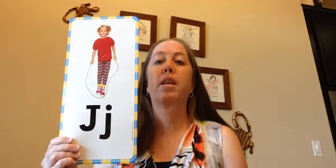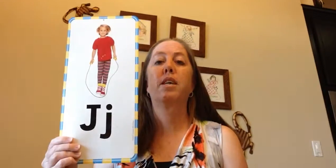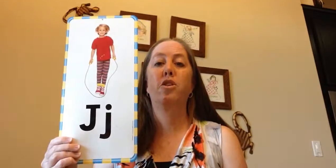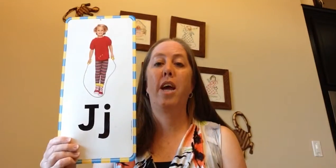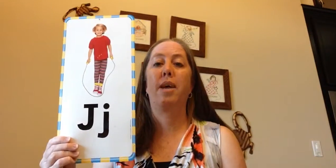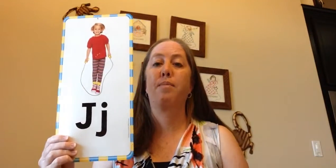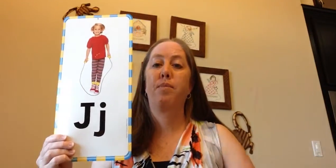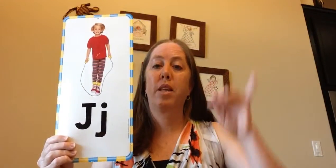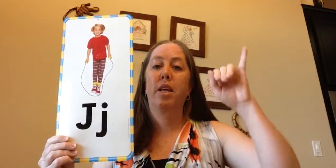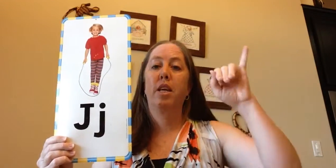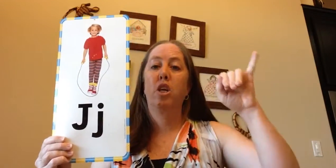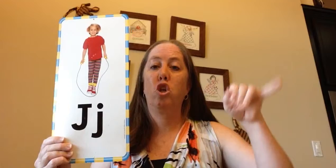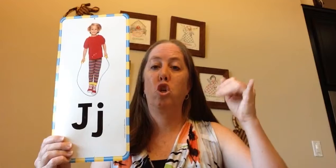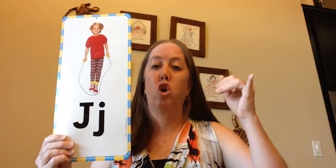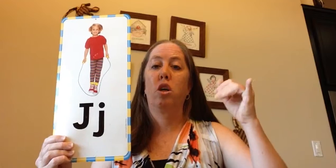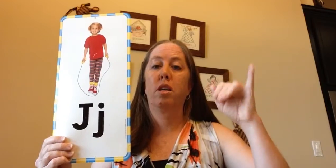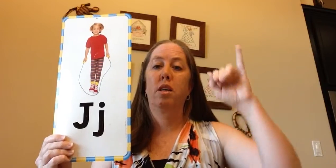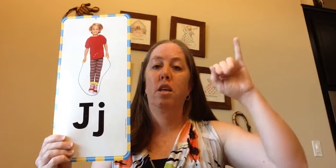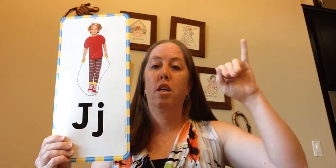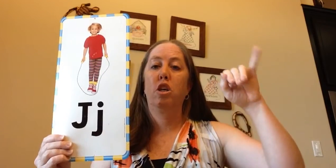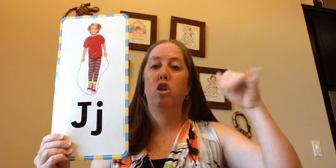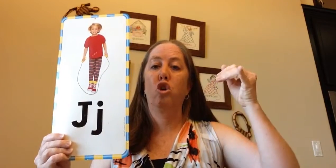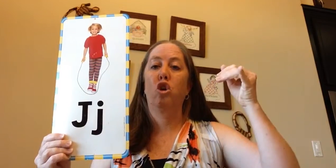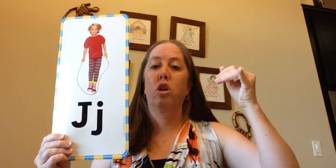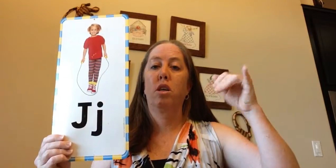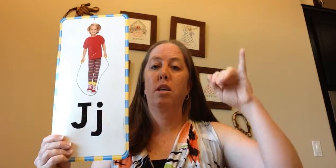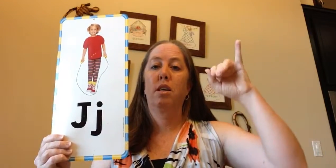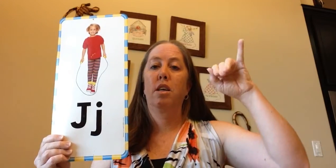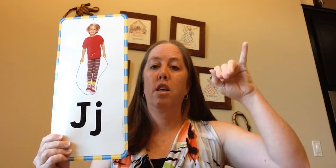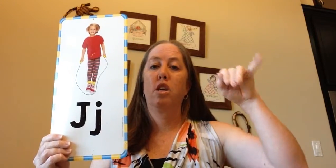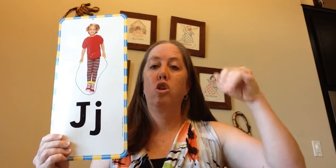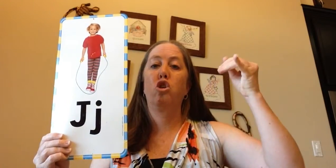J, J, J, J.